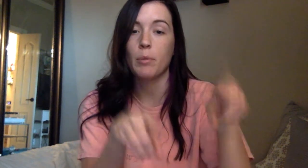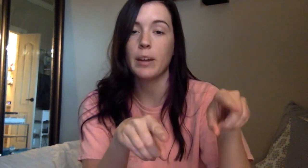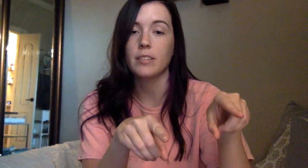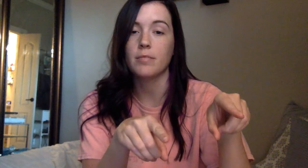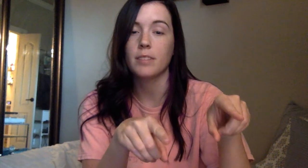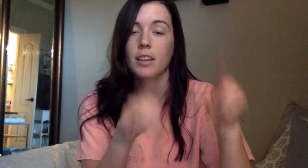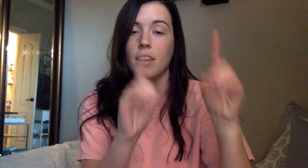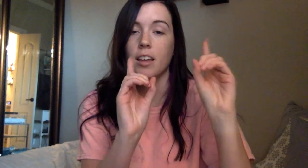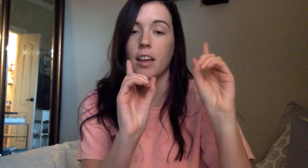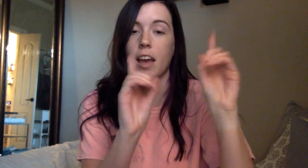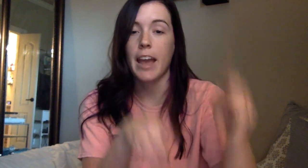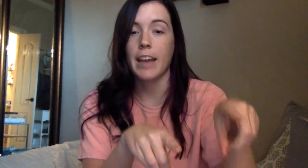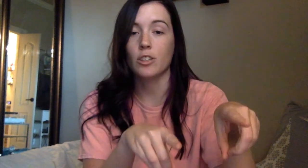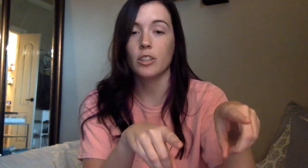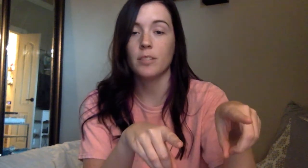point. Answer.